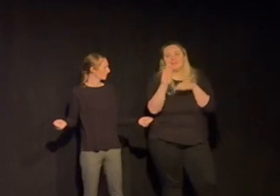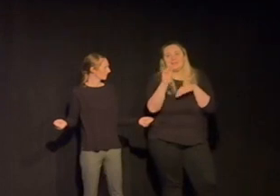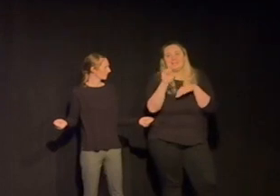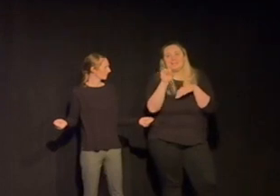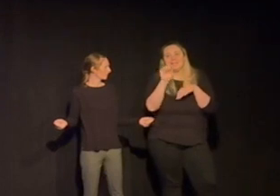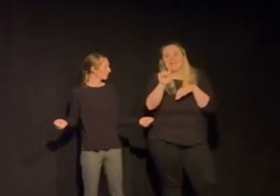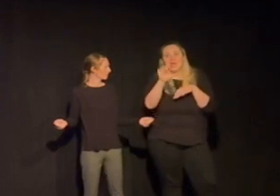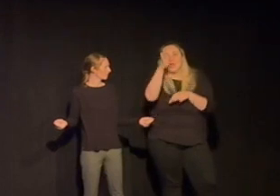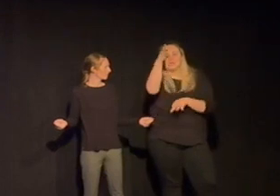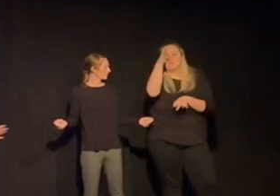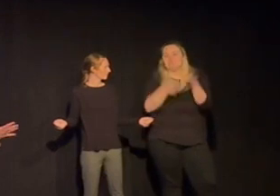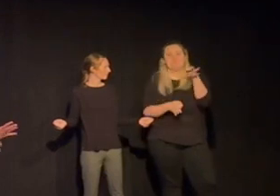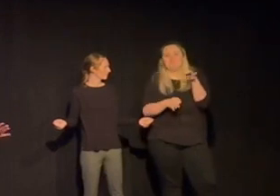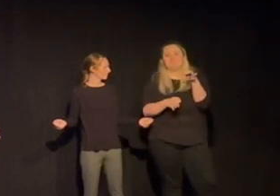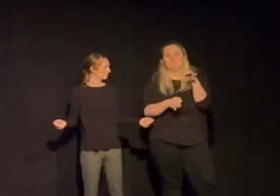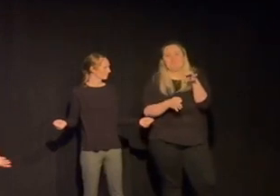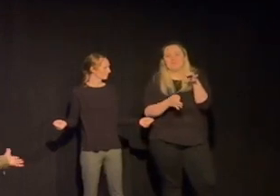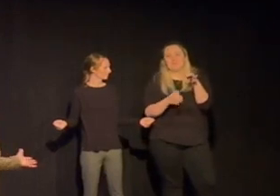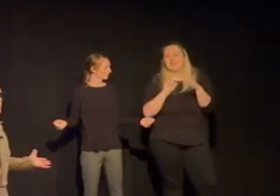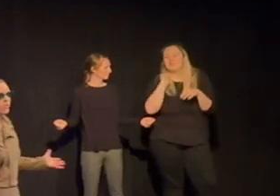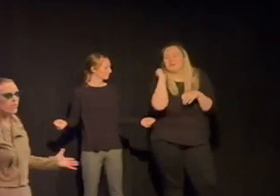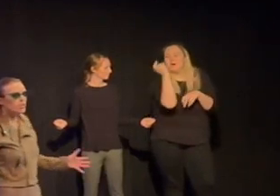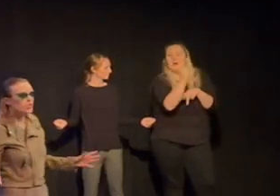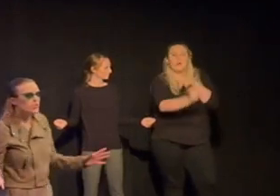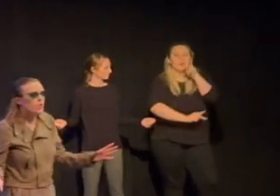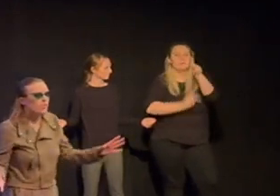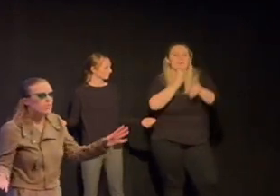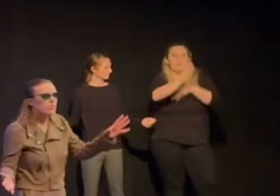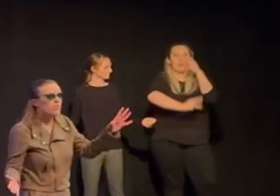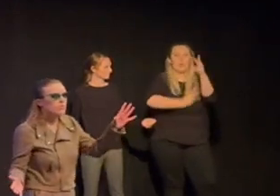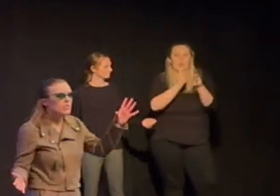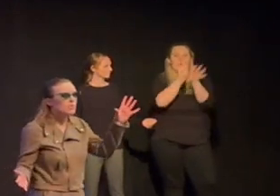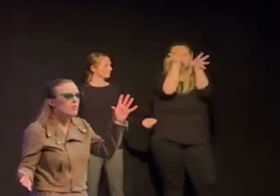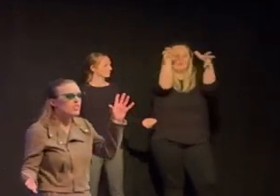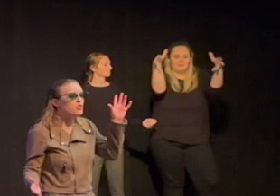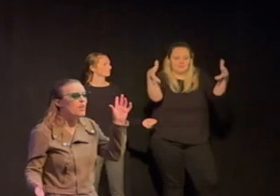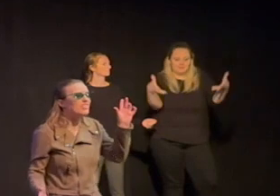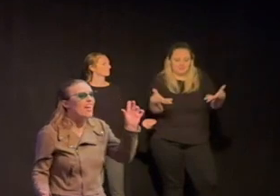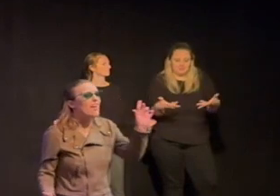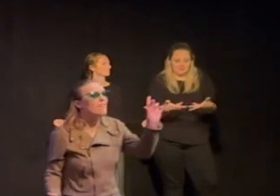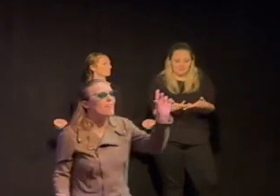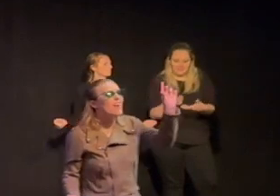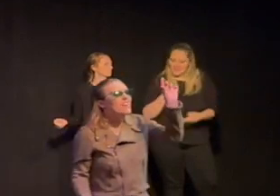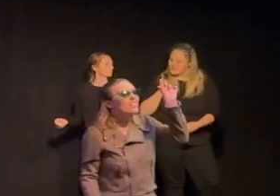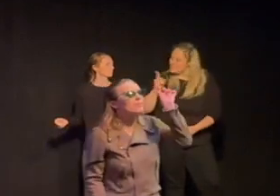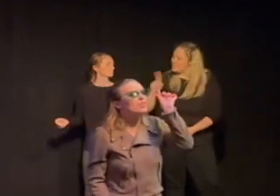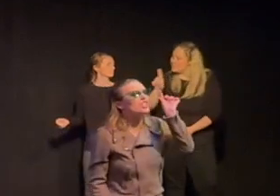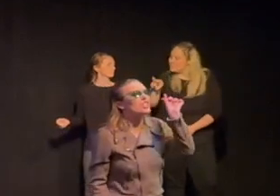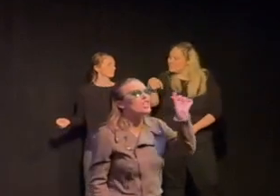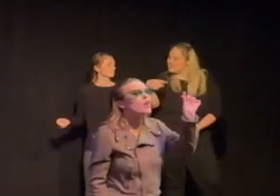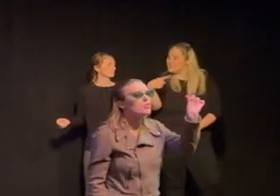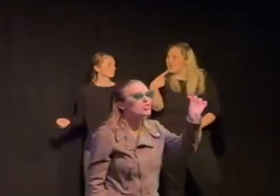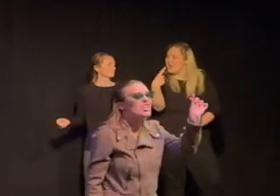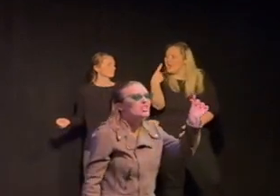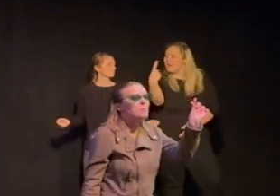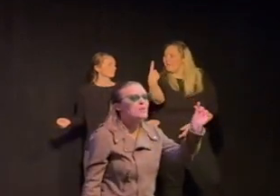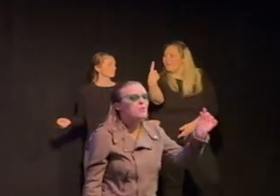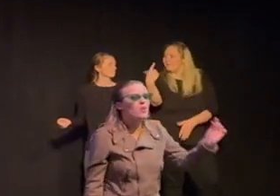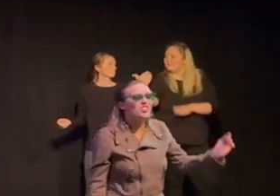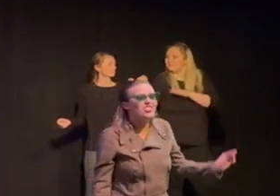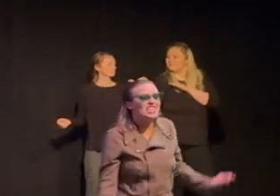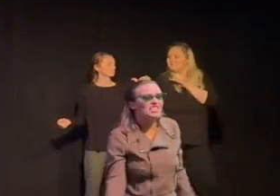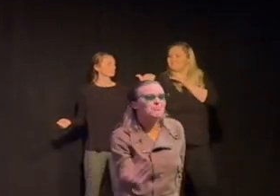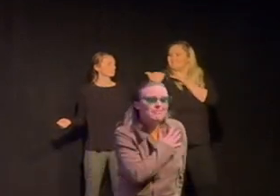simple. Of all the souls in this universe, you are the only one who has ever come close to